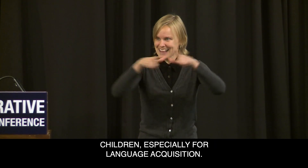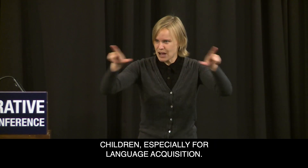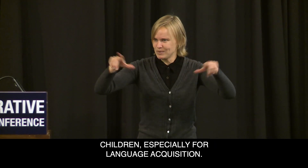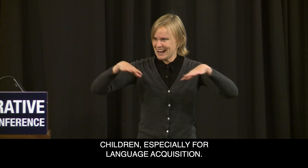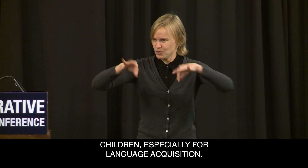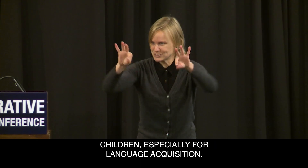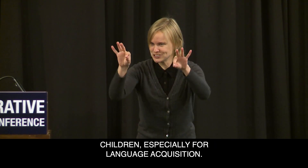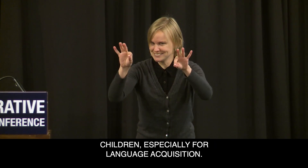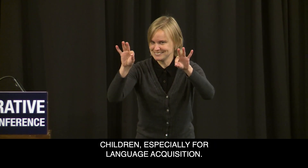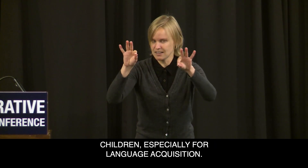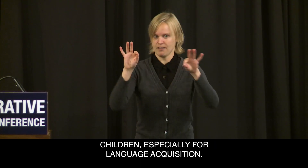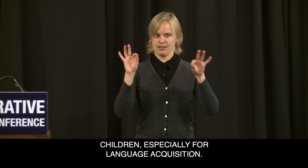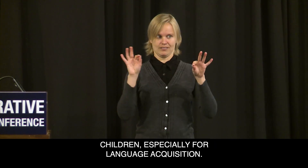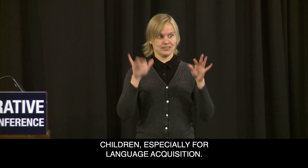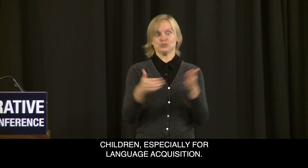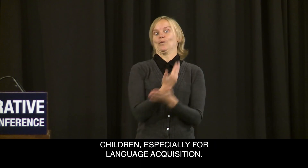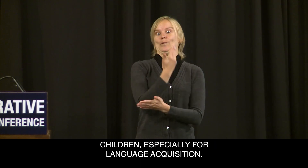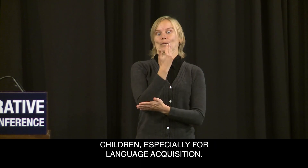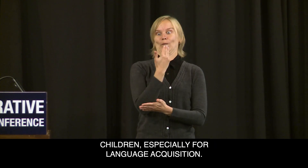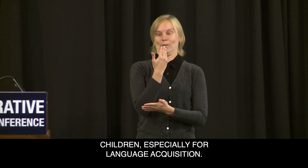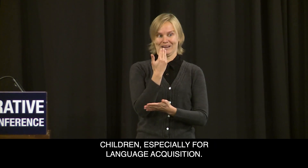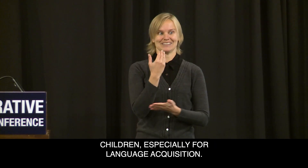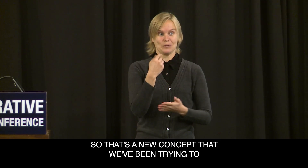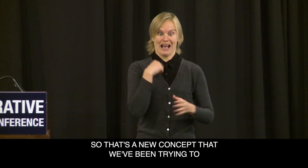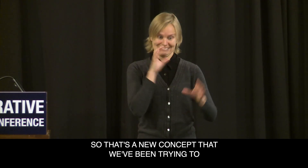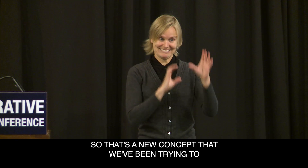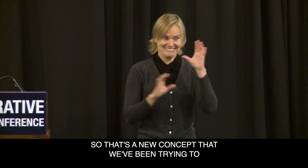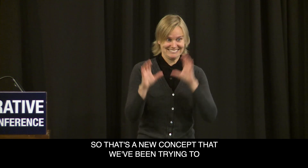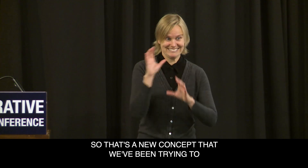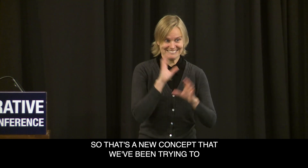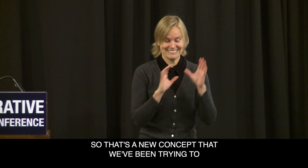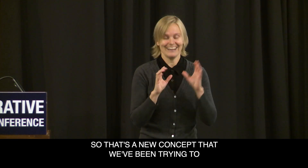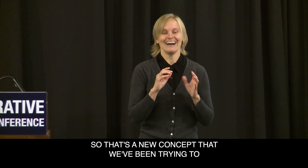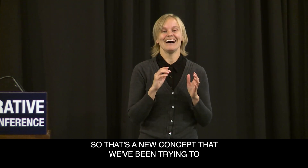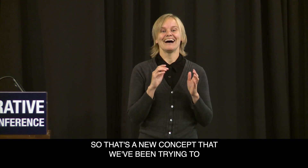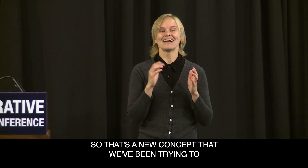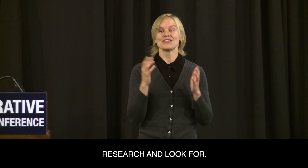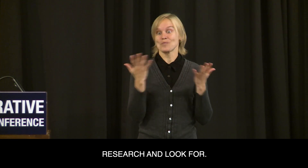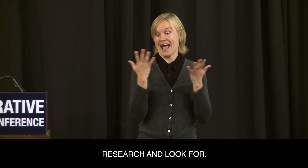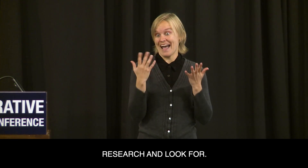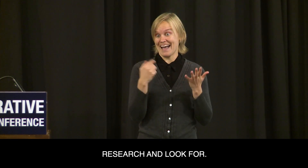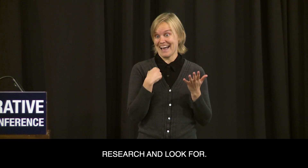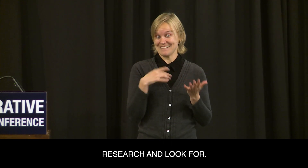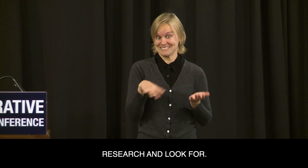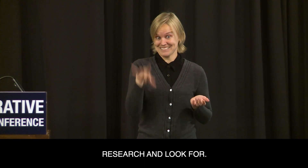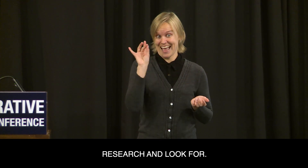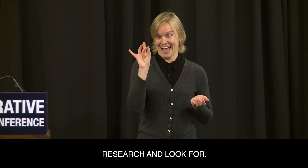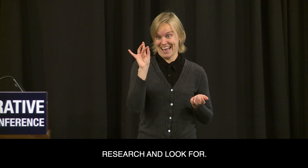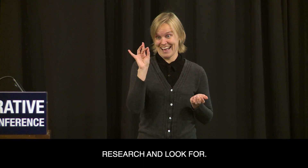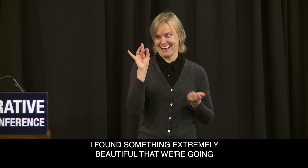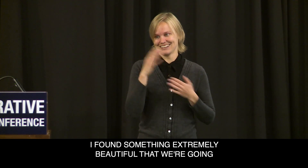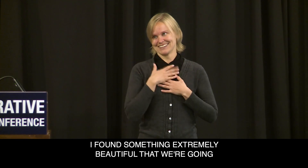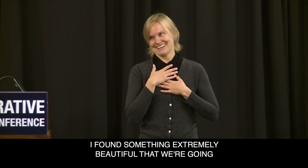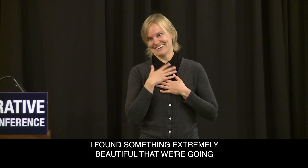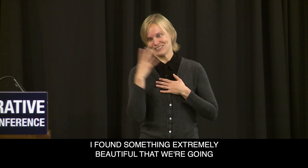children, especially for language acquisition. So that's a new concept that we've been trying to research and look for. What I